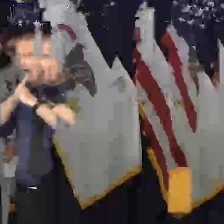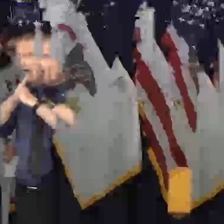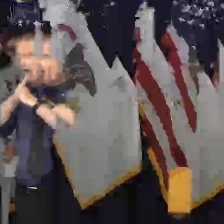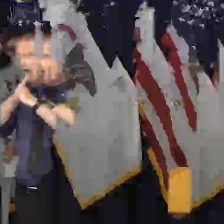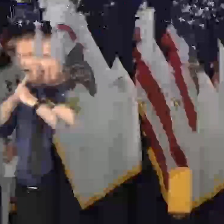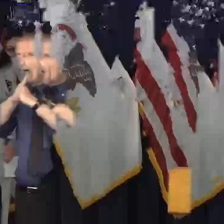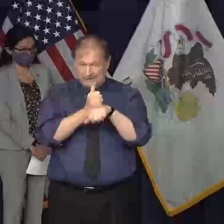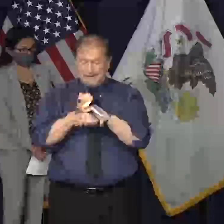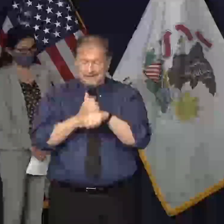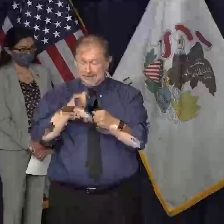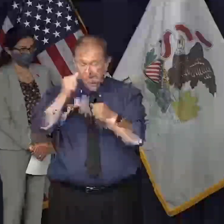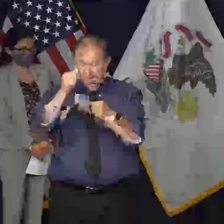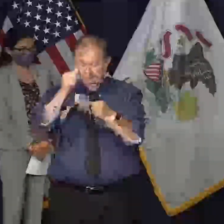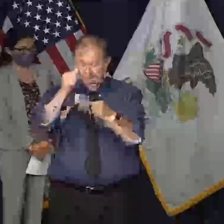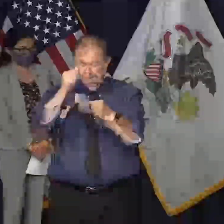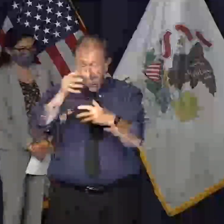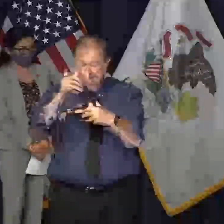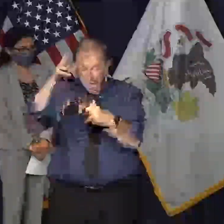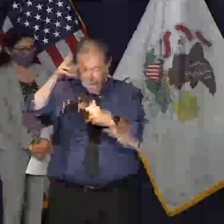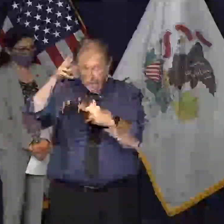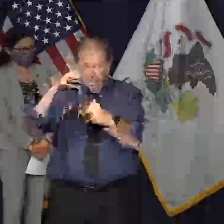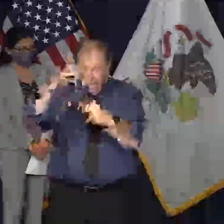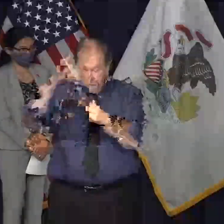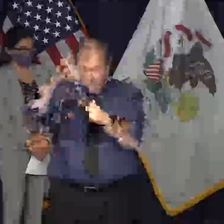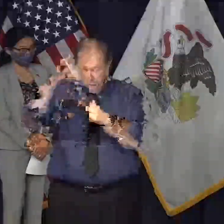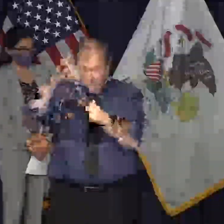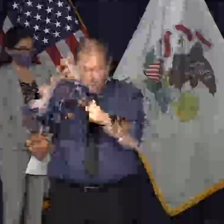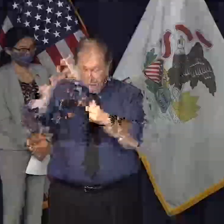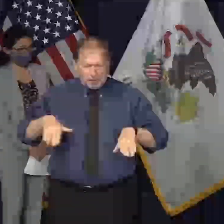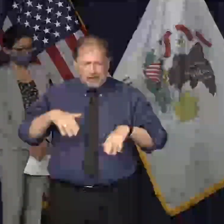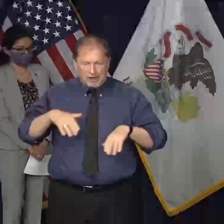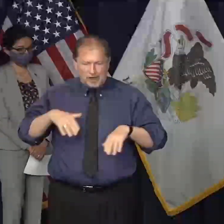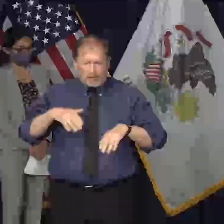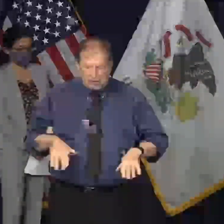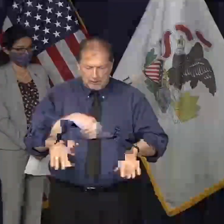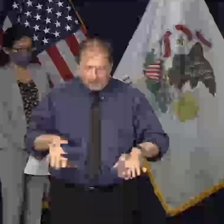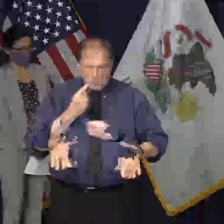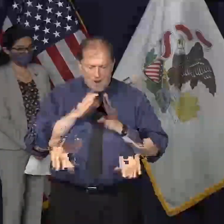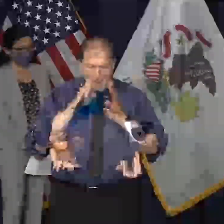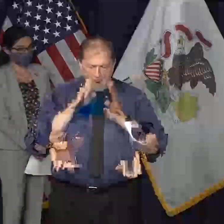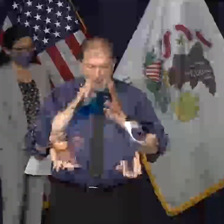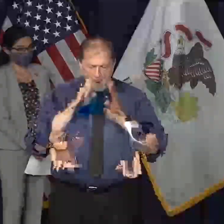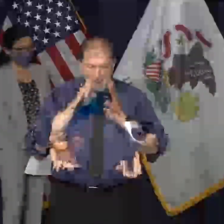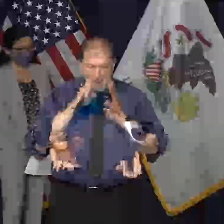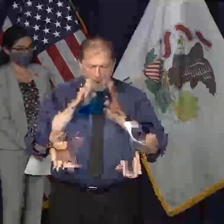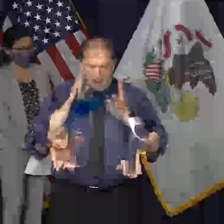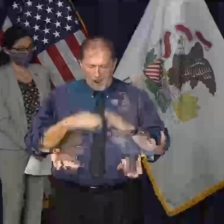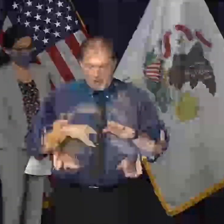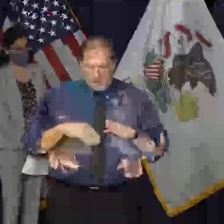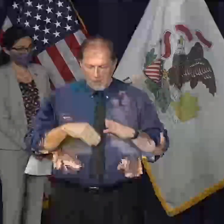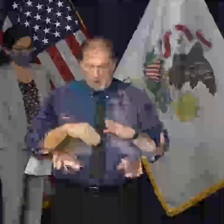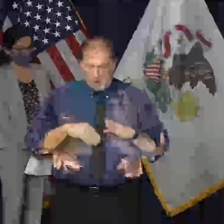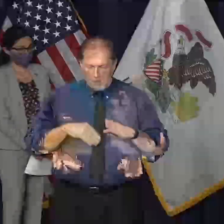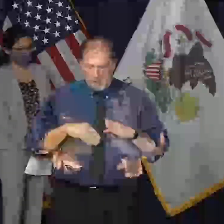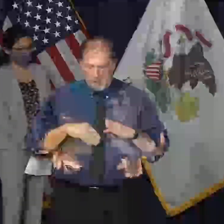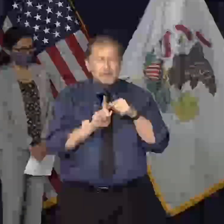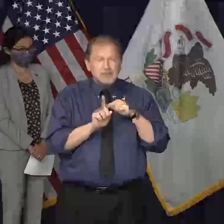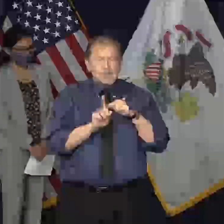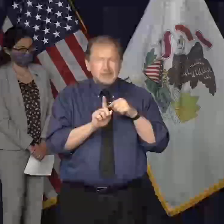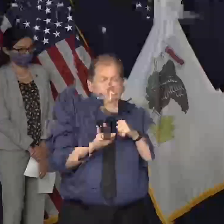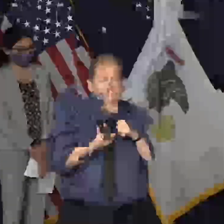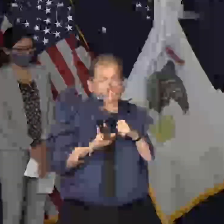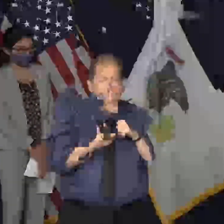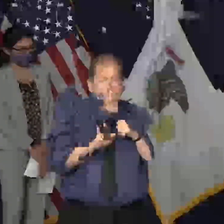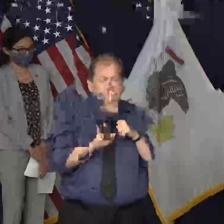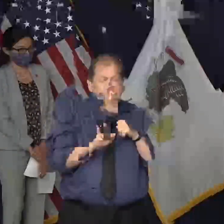all backgrounds living under one roof, and especially in our cities, we have families and roommates living in